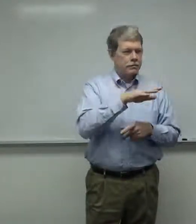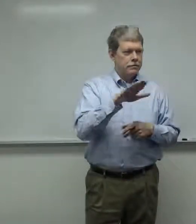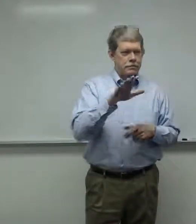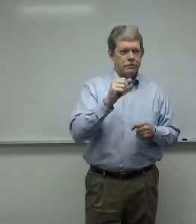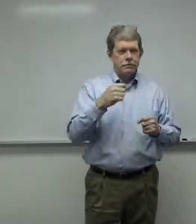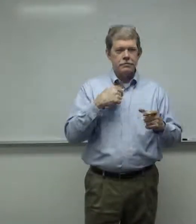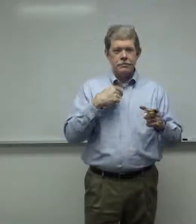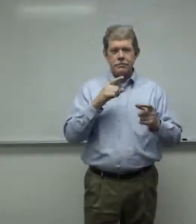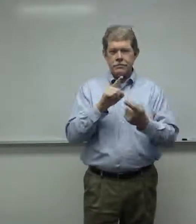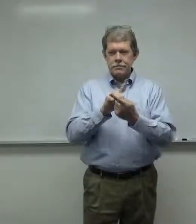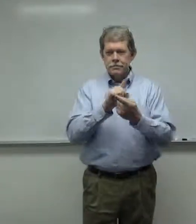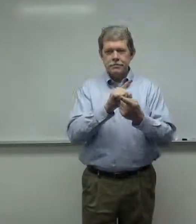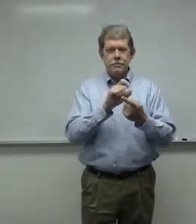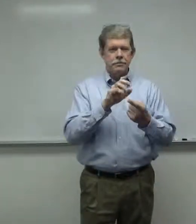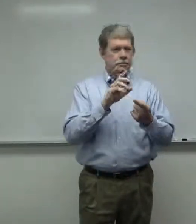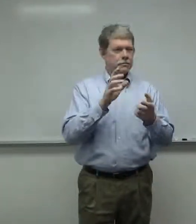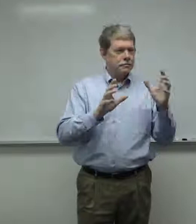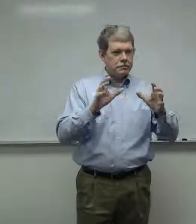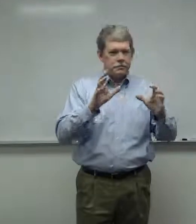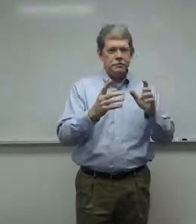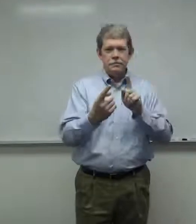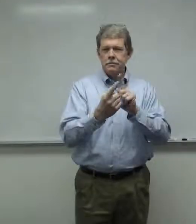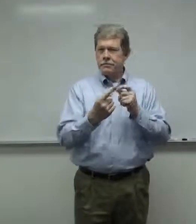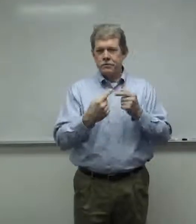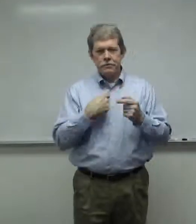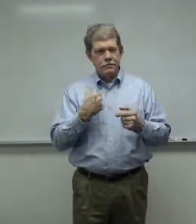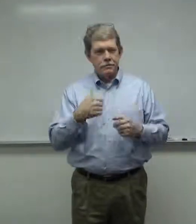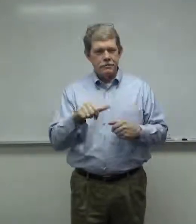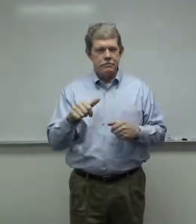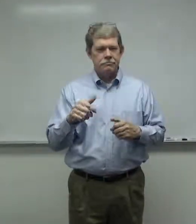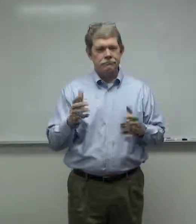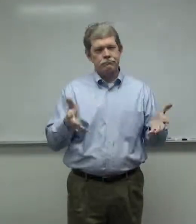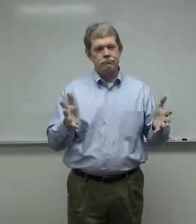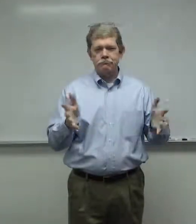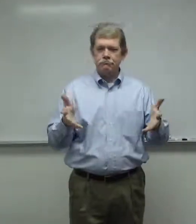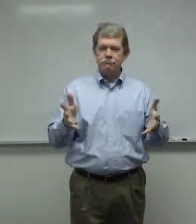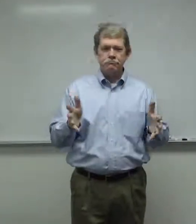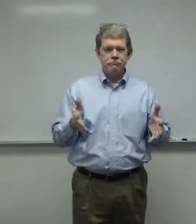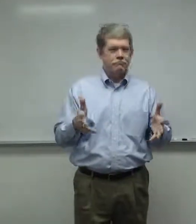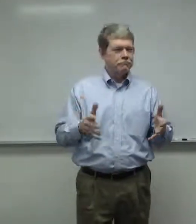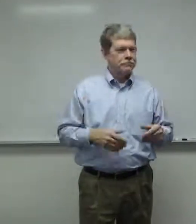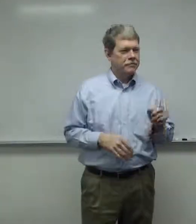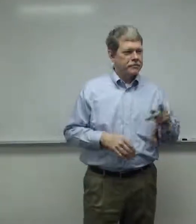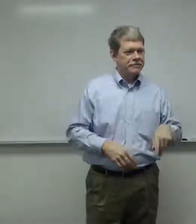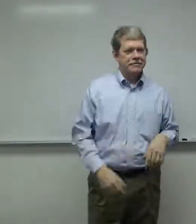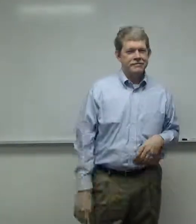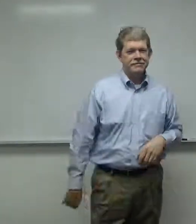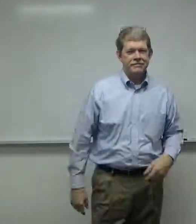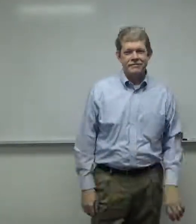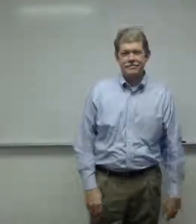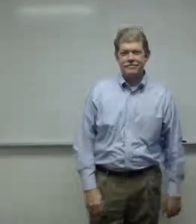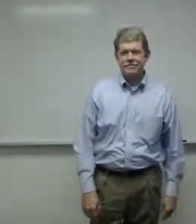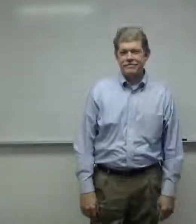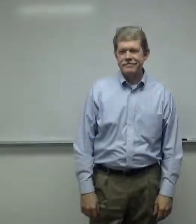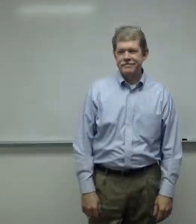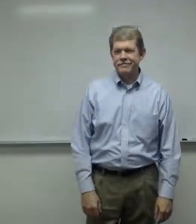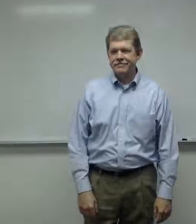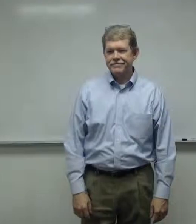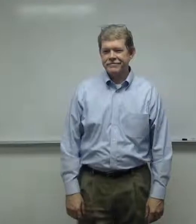Would like to see you all continue your signing so that I have friends to talk to, feel comfortable talking to you, feel comfortable talking to me,